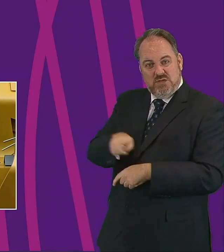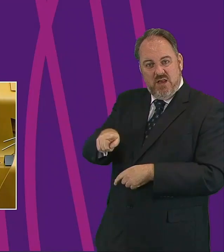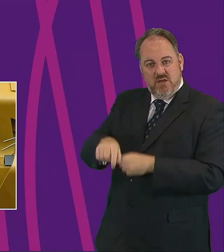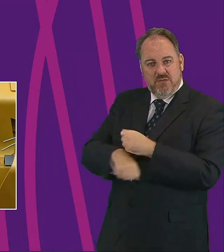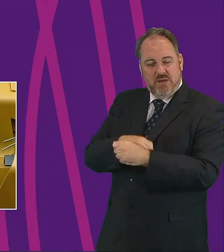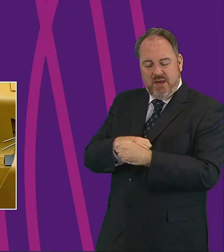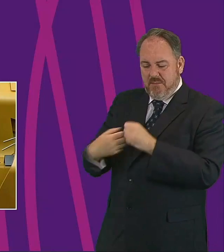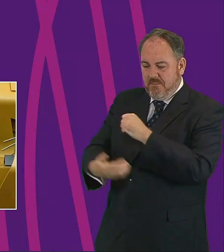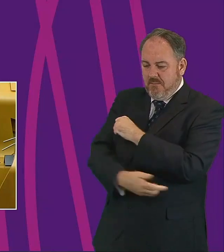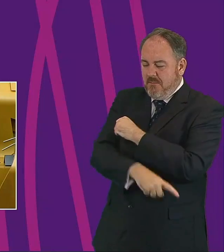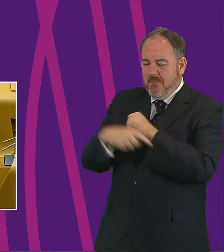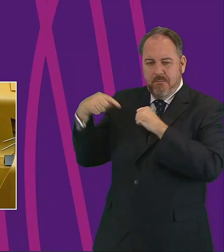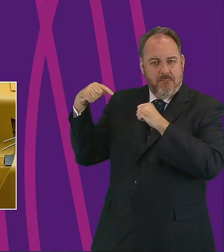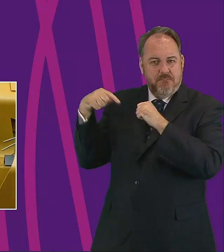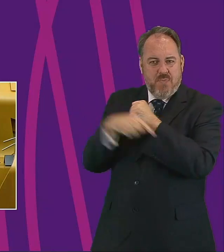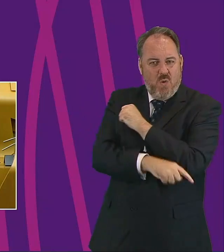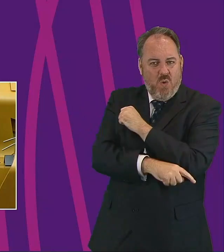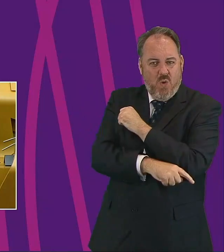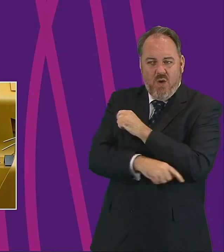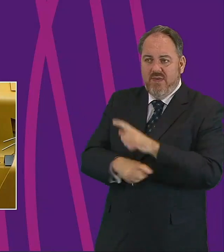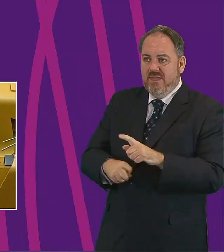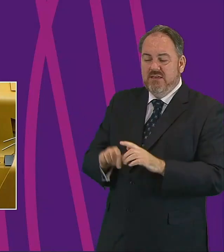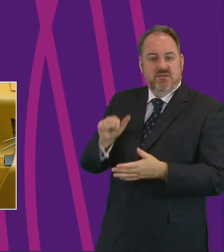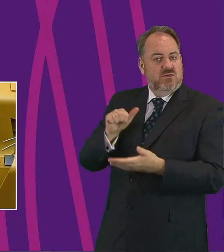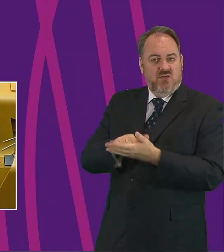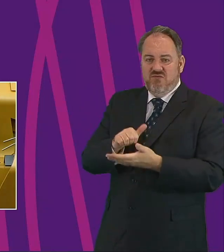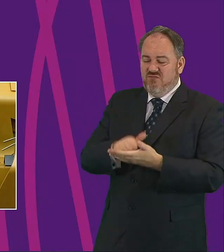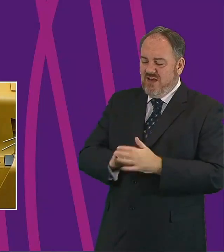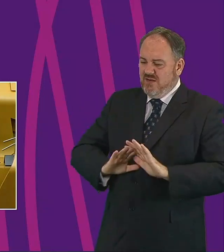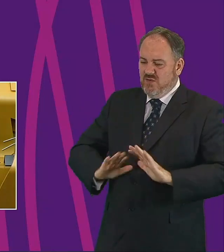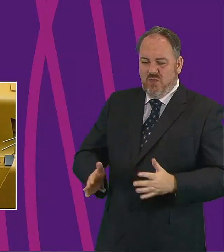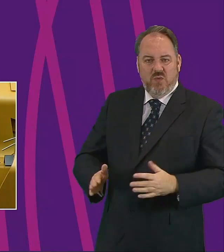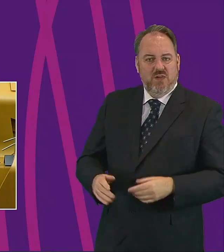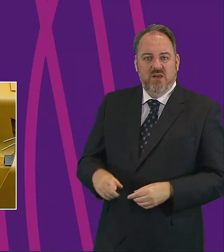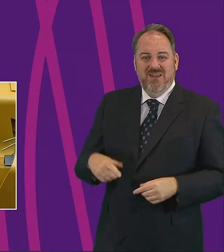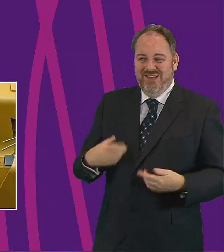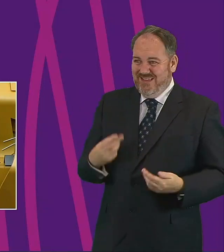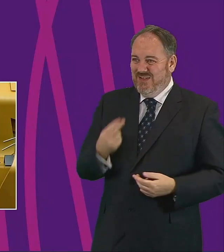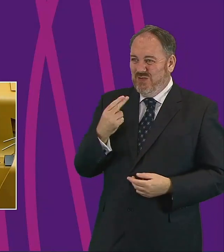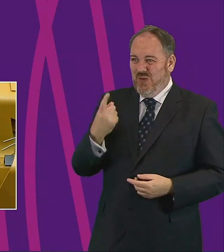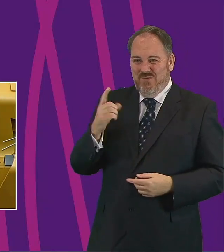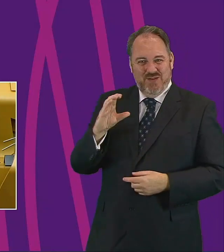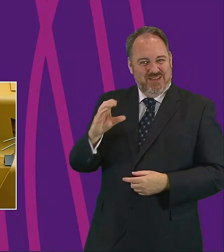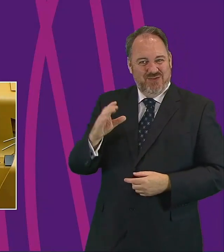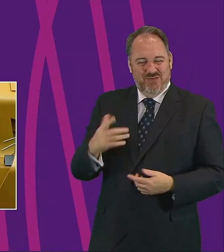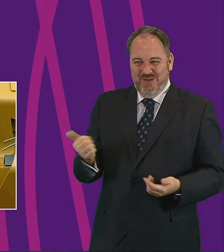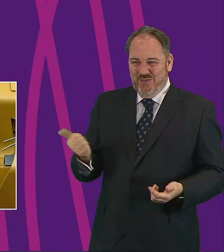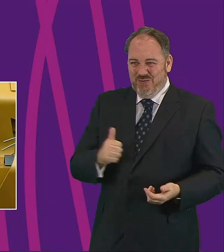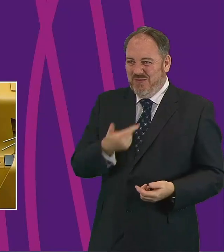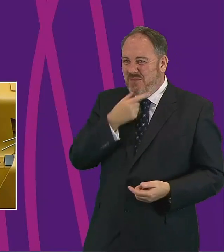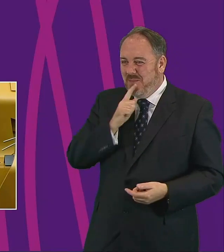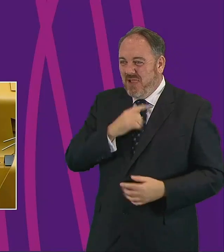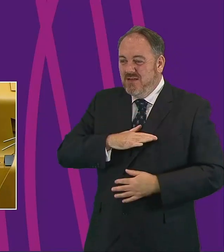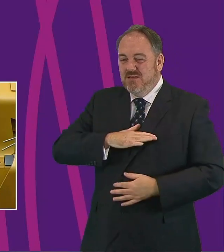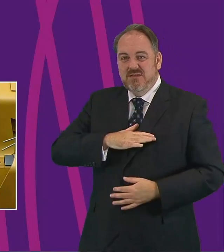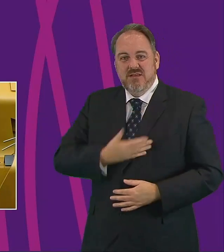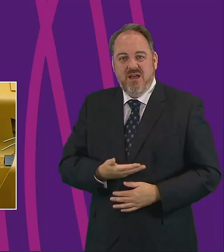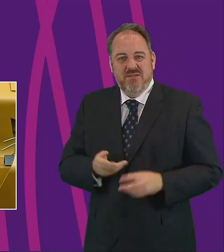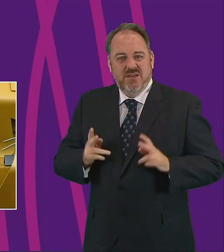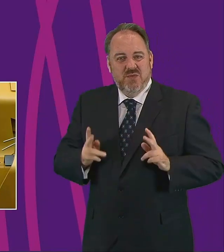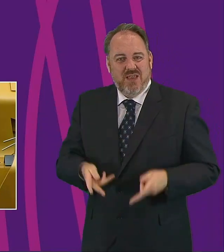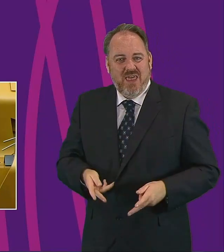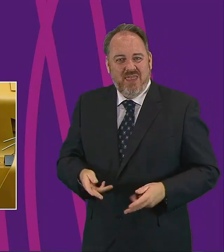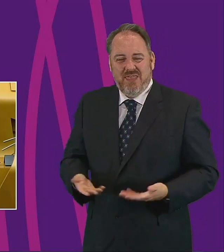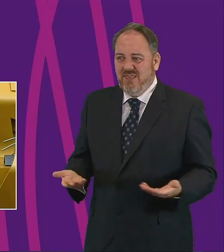poverty. We cannot allow mothers and babies to go hungry in 21st century Scotland. I know that the Home Office is responsible